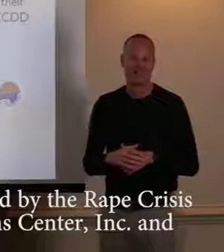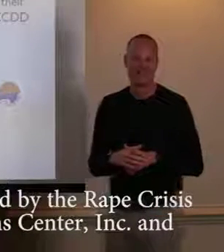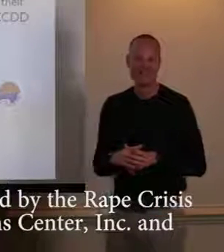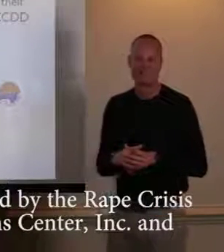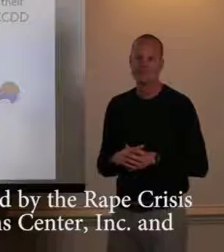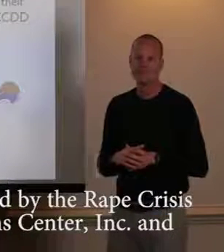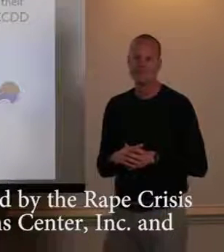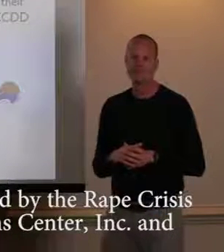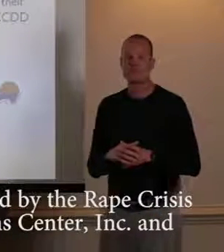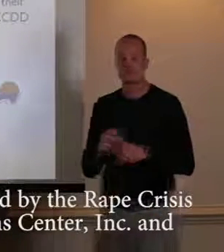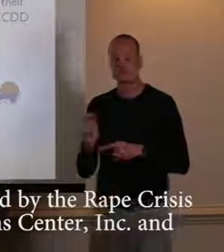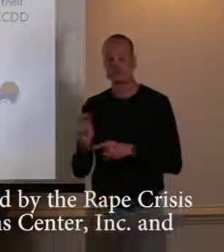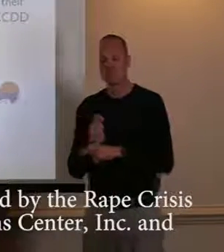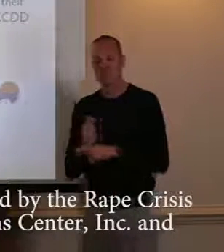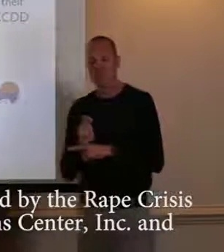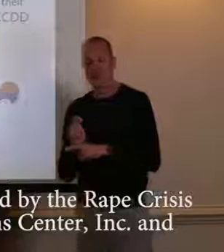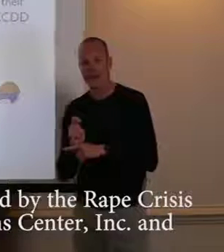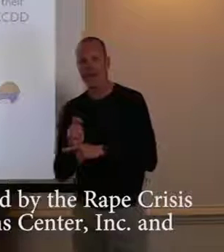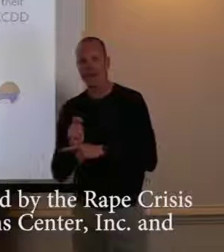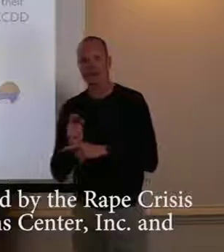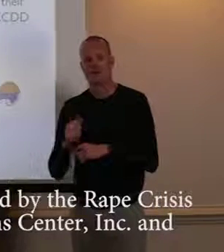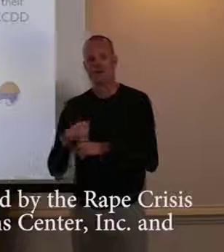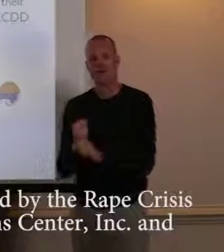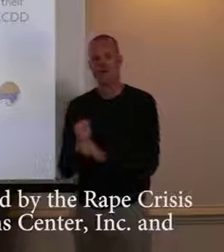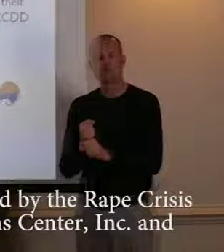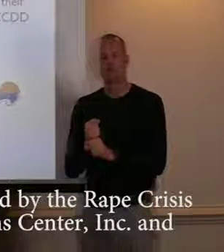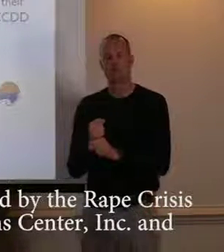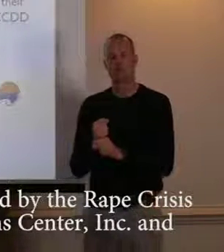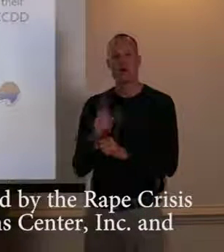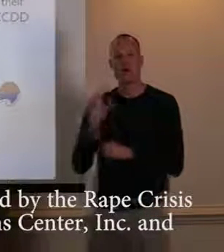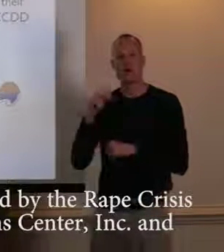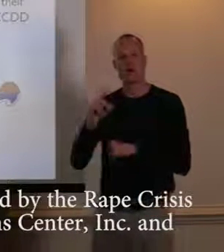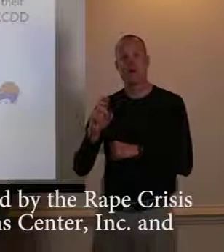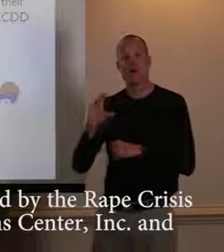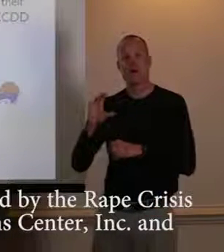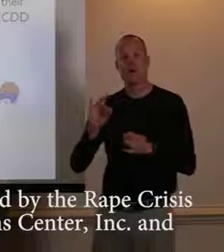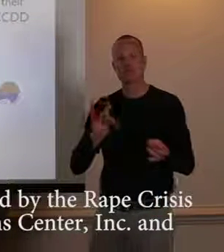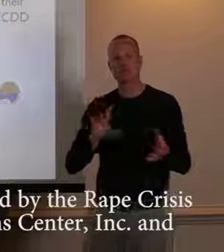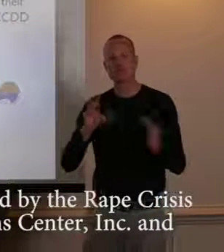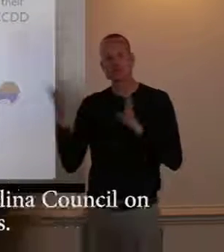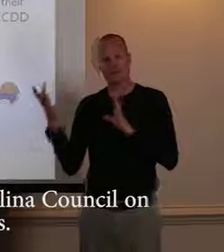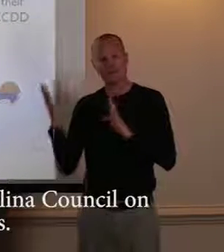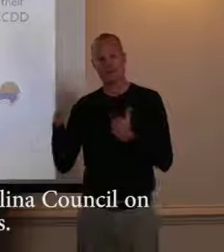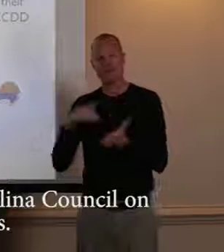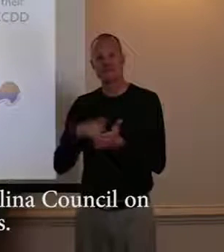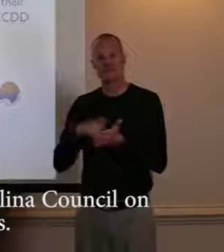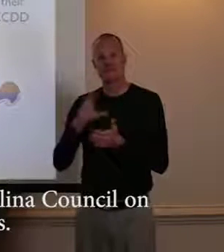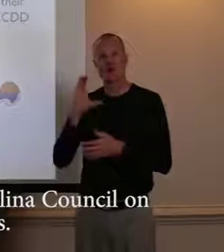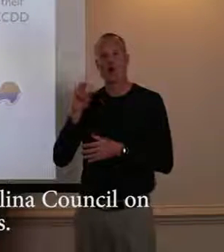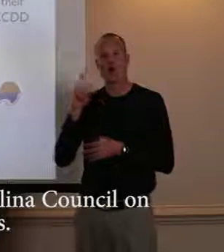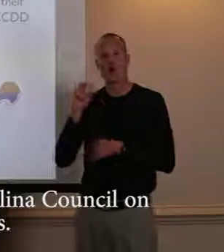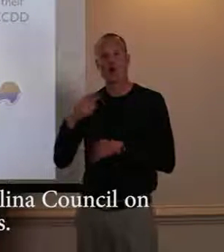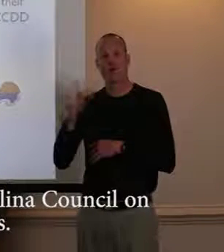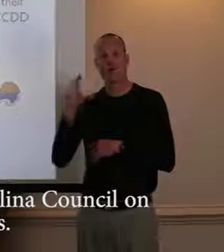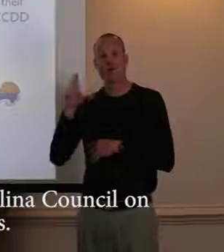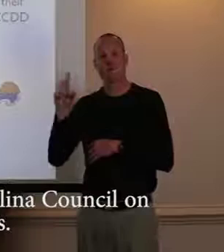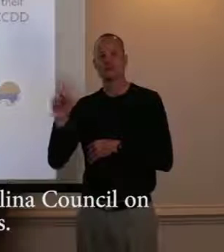This training was produced by the Rape Crisis Center of Coastal Horizon Center Incorporated and funded by the North Carolina Council on